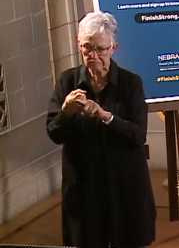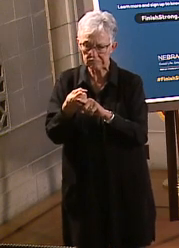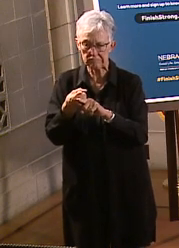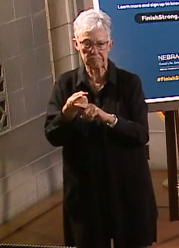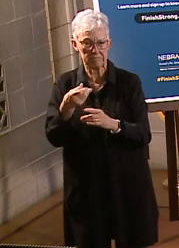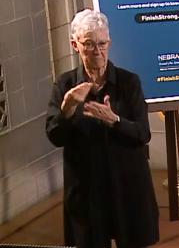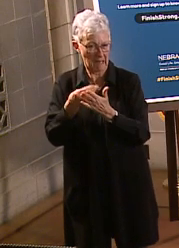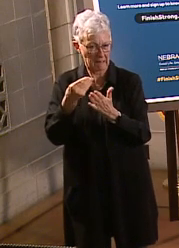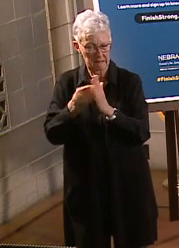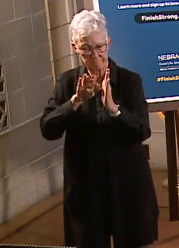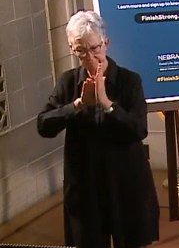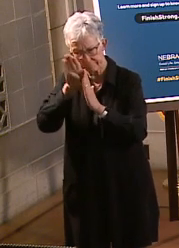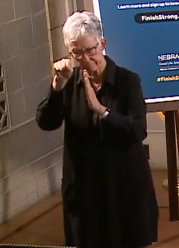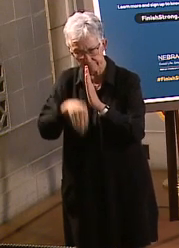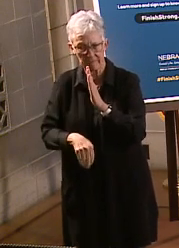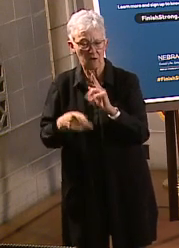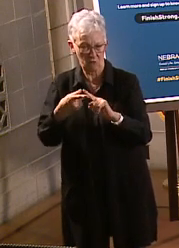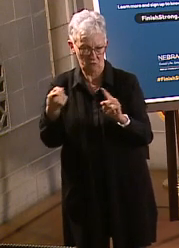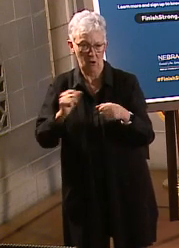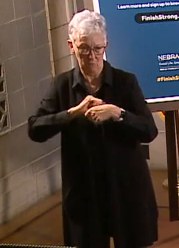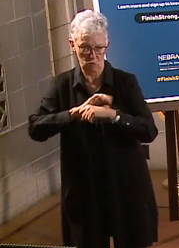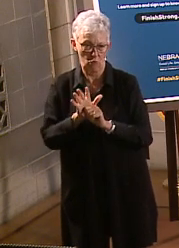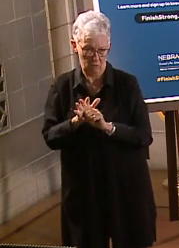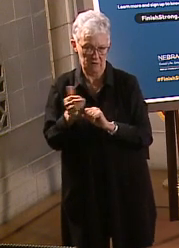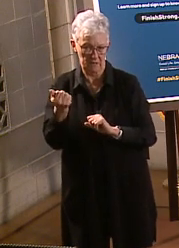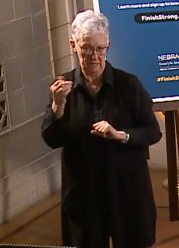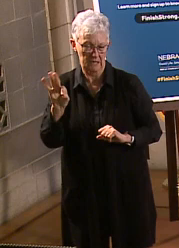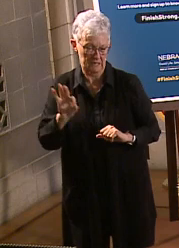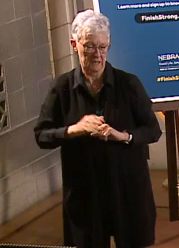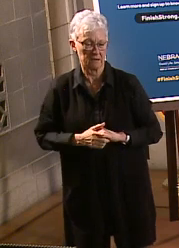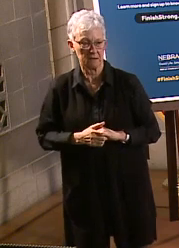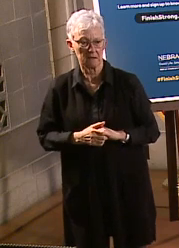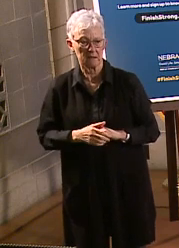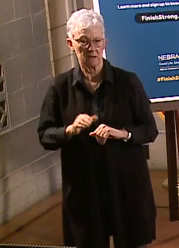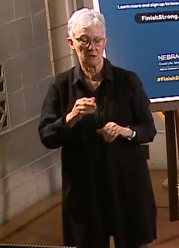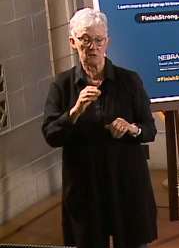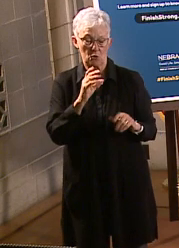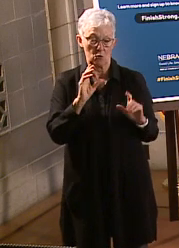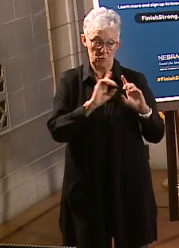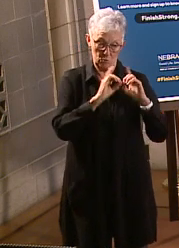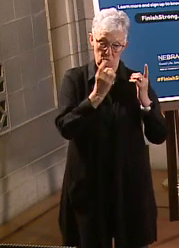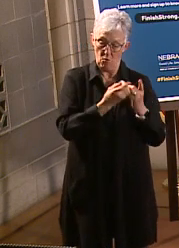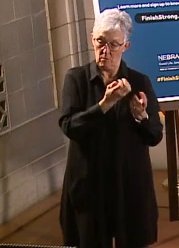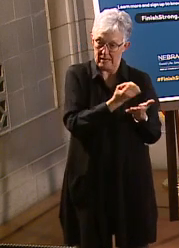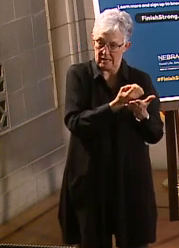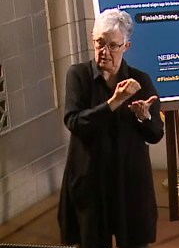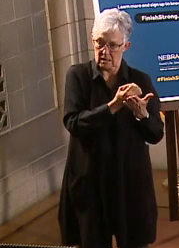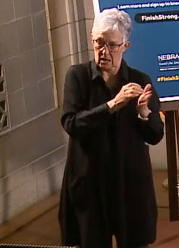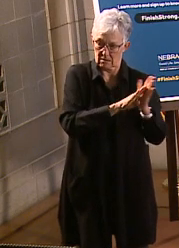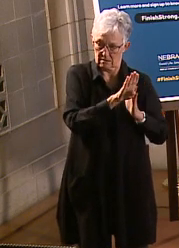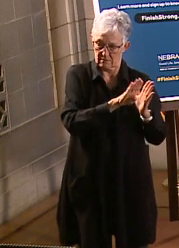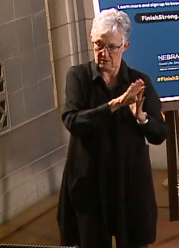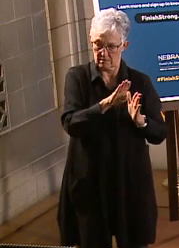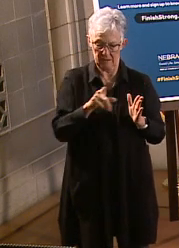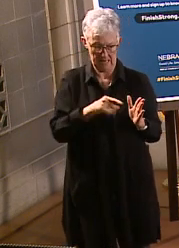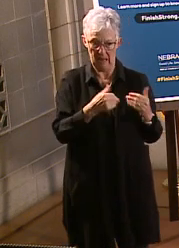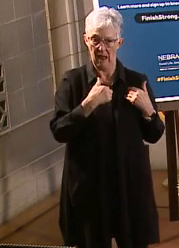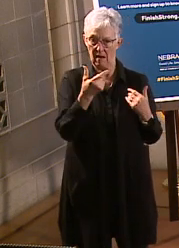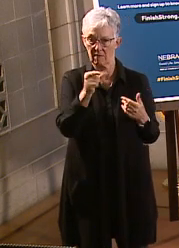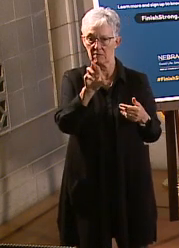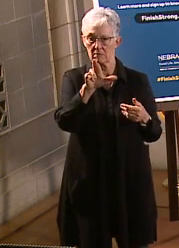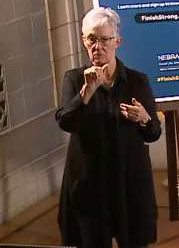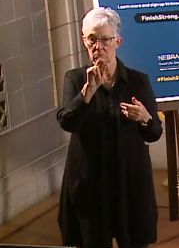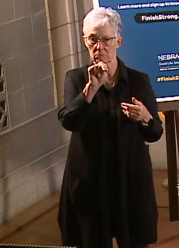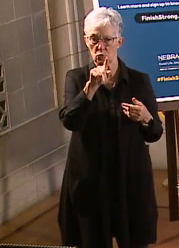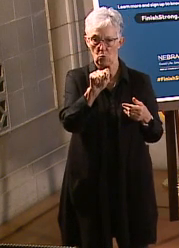it brought to our state. The Nebraska Department of Economic Development has helped to lessen that impact through some of the grants that were made available